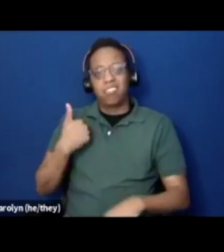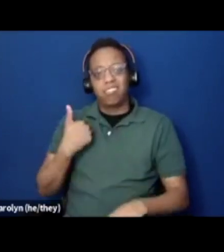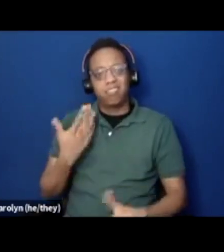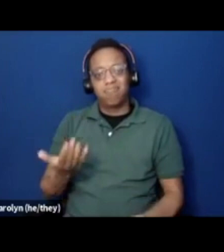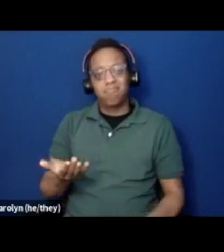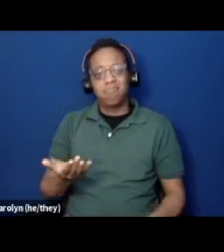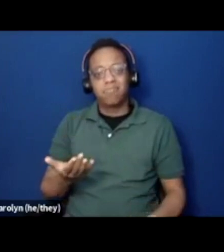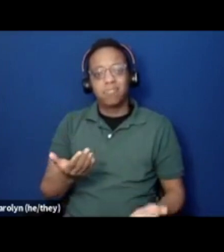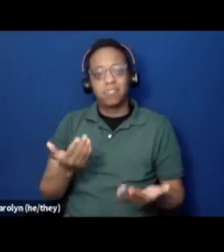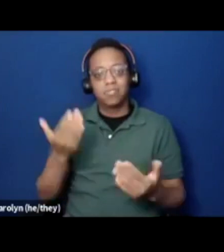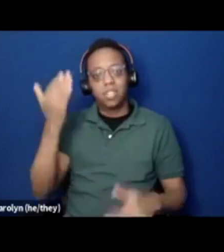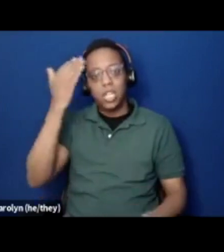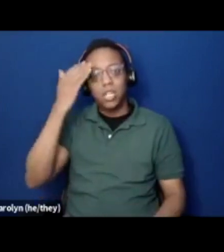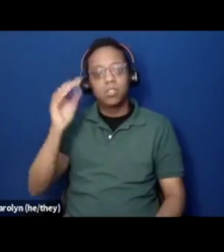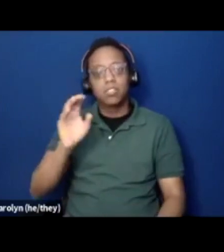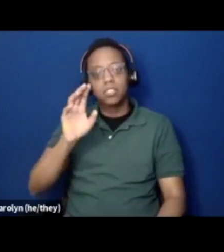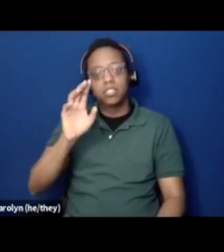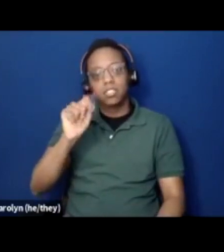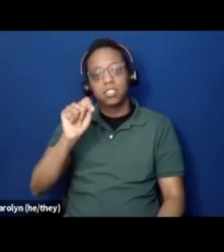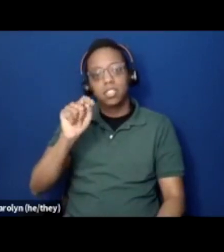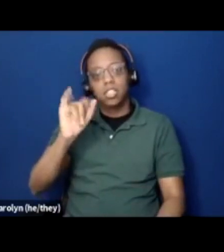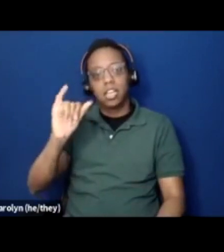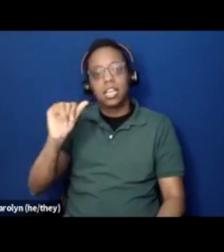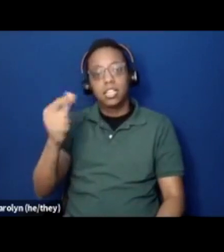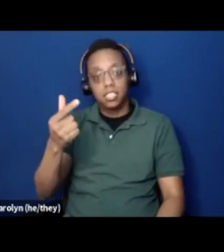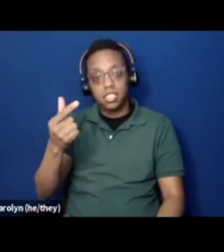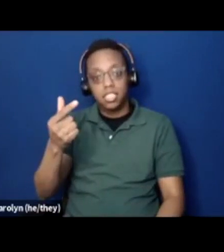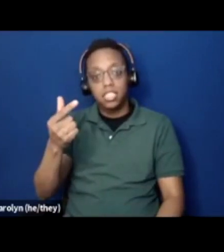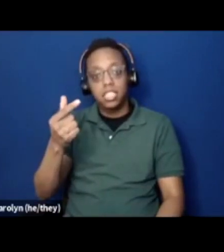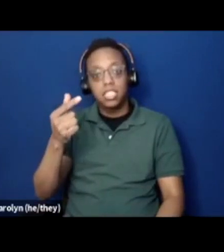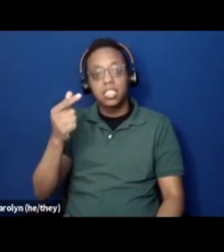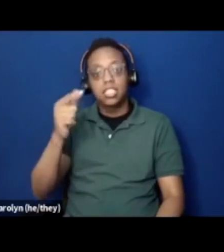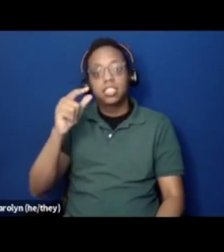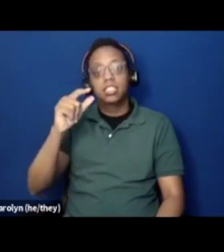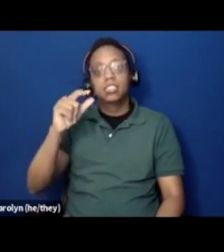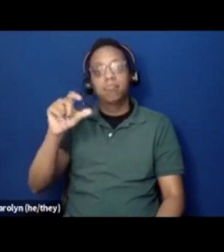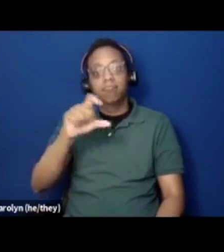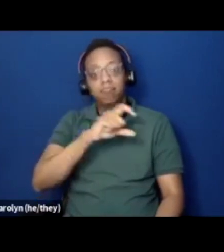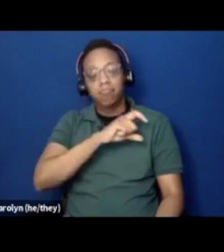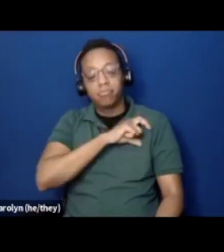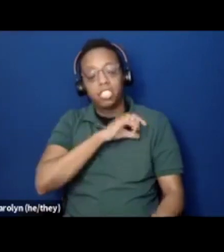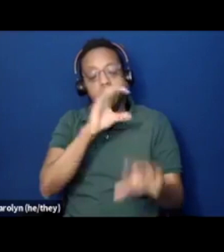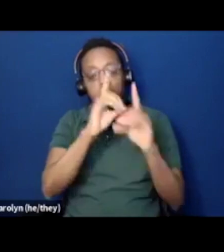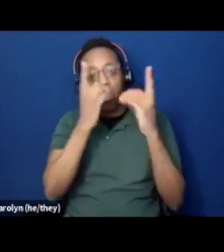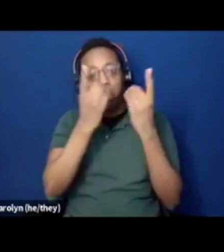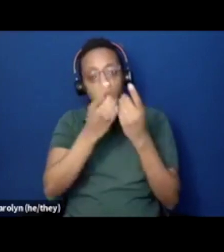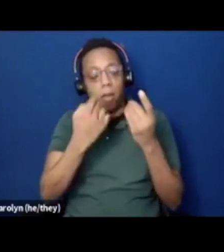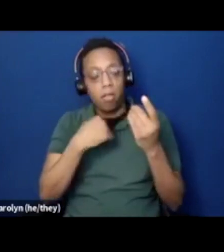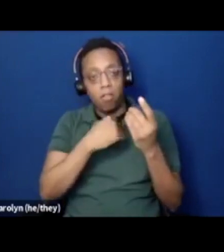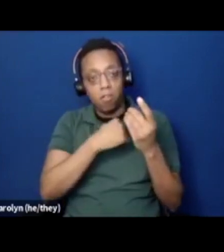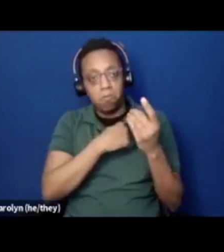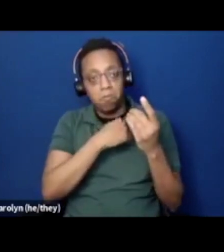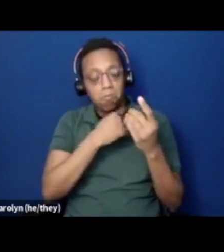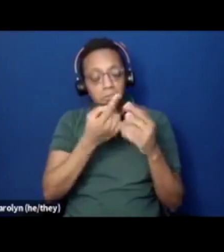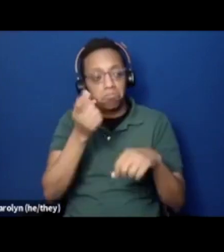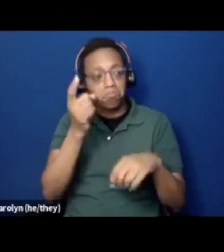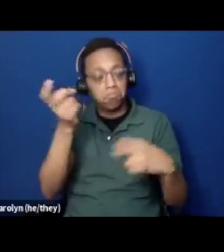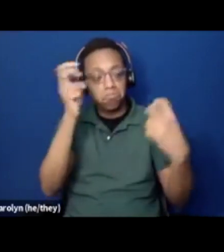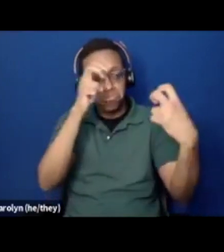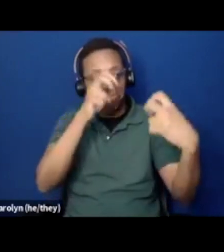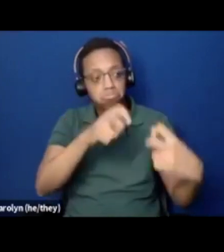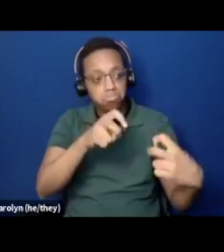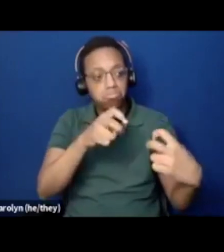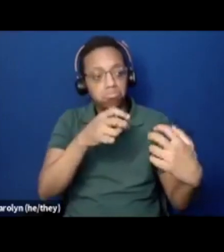had the opportunity to talk to the sheriff's department, and they do want to implement some type of